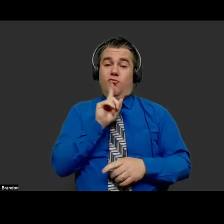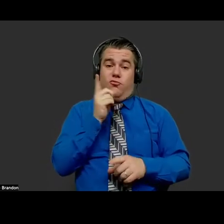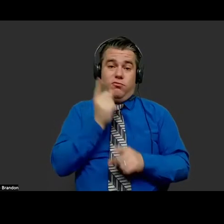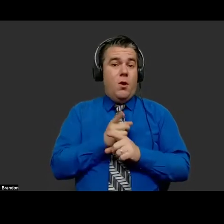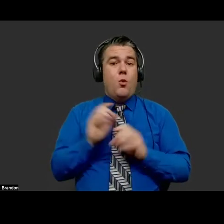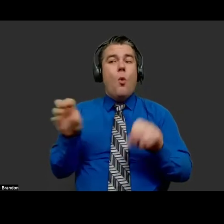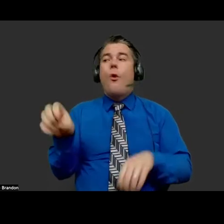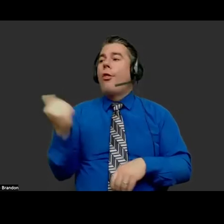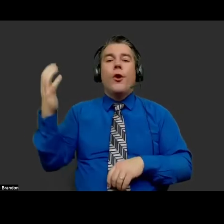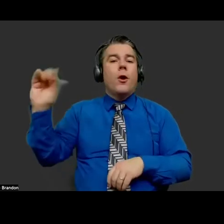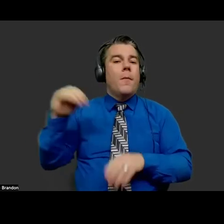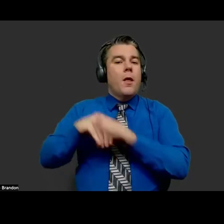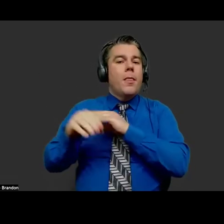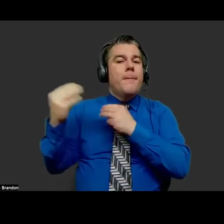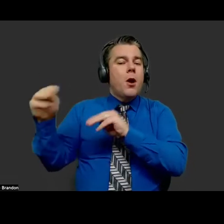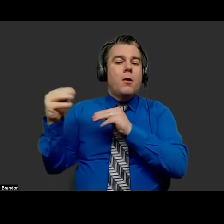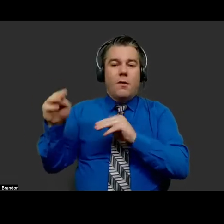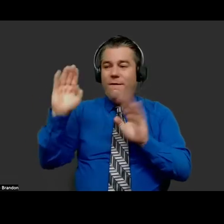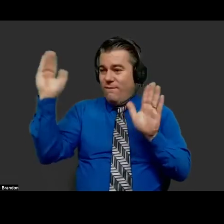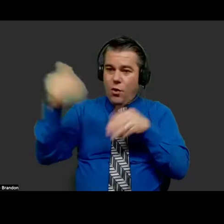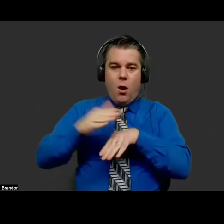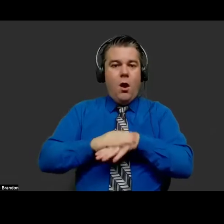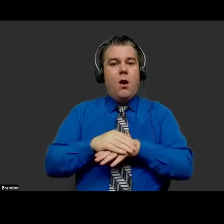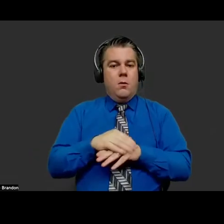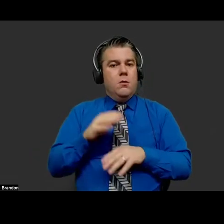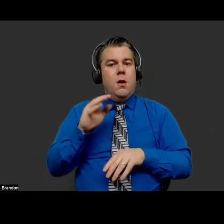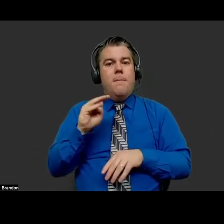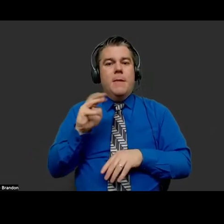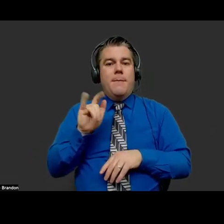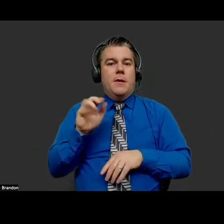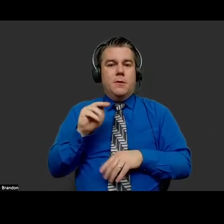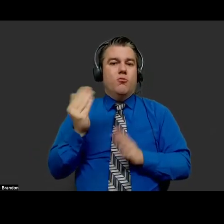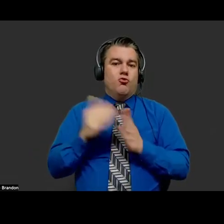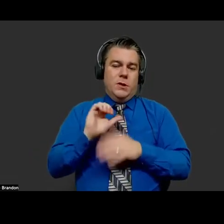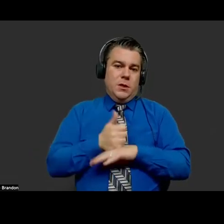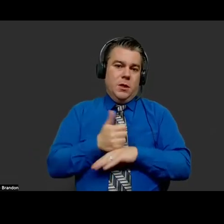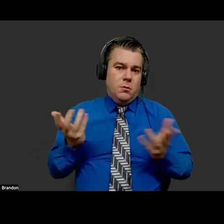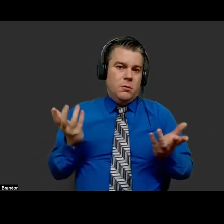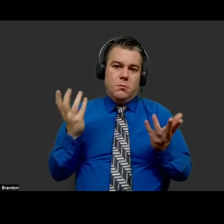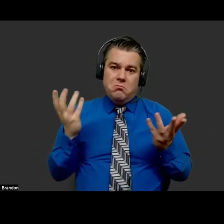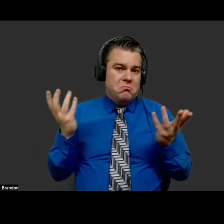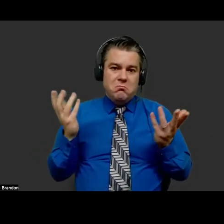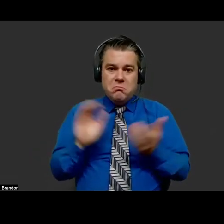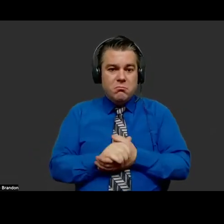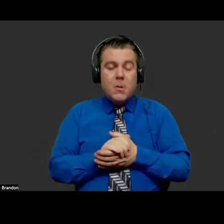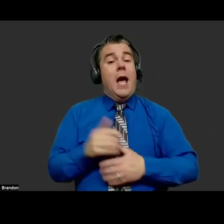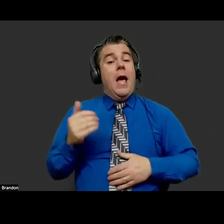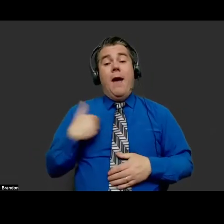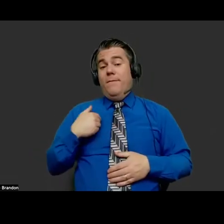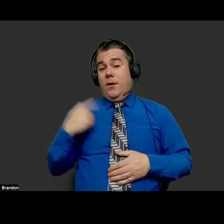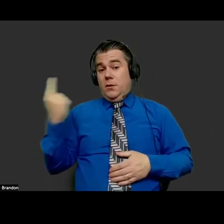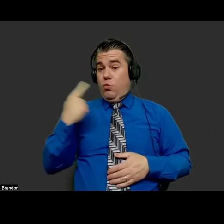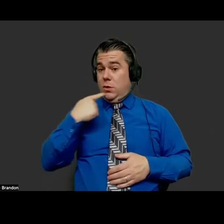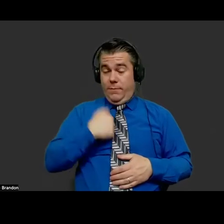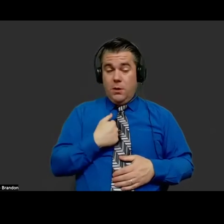that is focusing hard on a metabolism reset. Now, I have had someone say, doesn't it